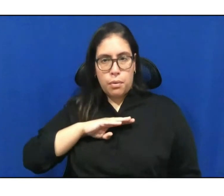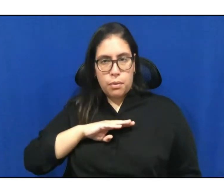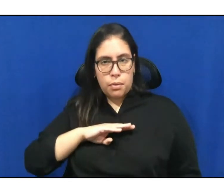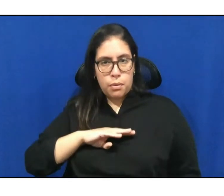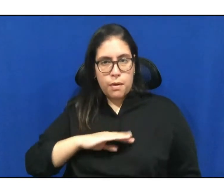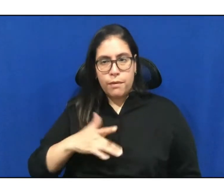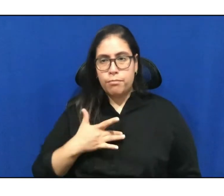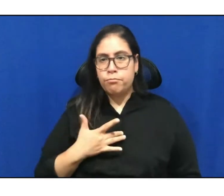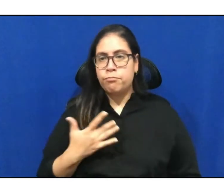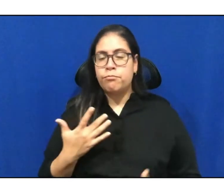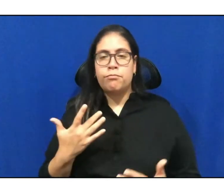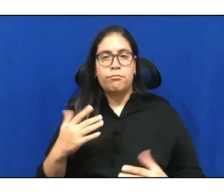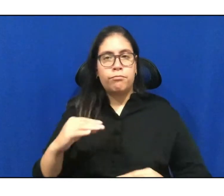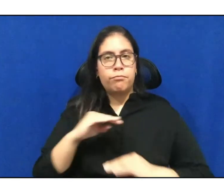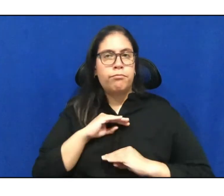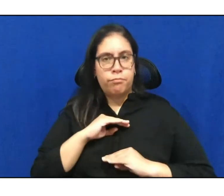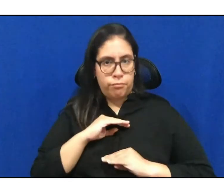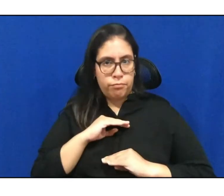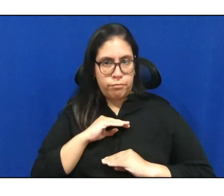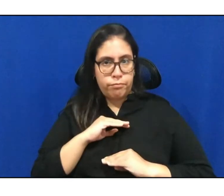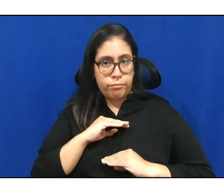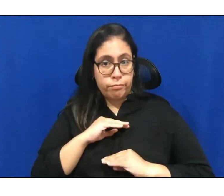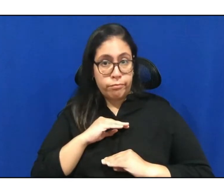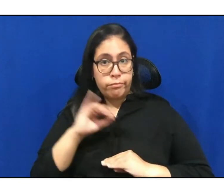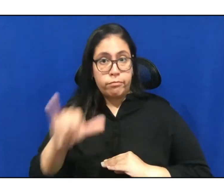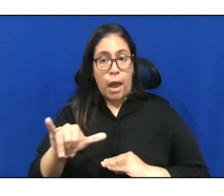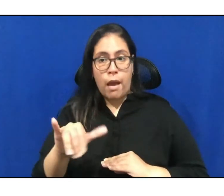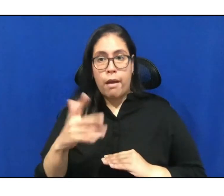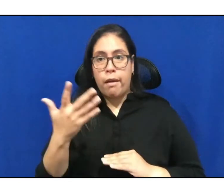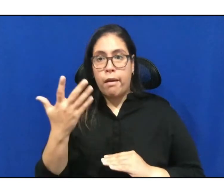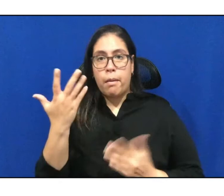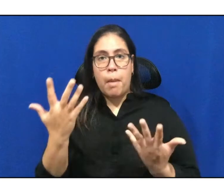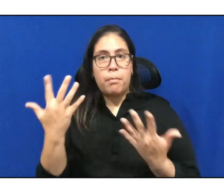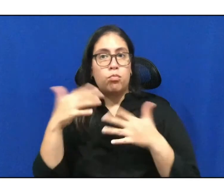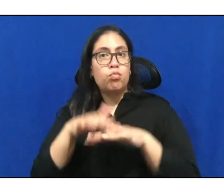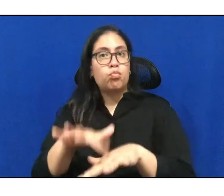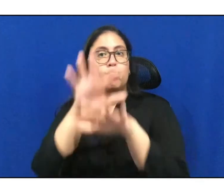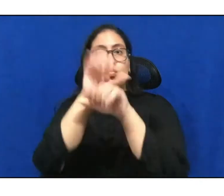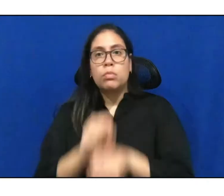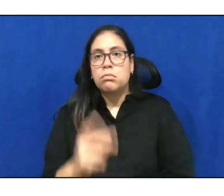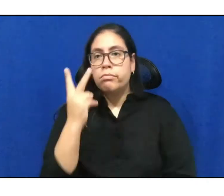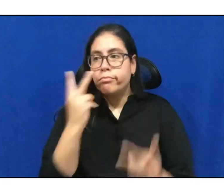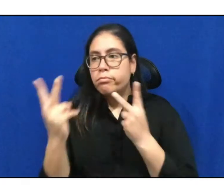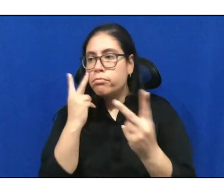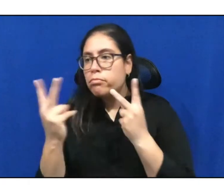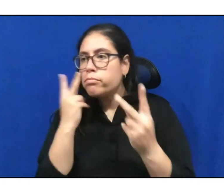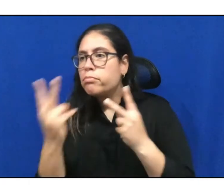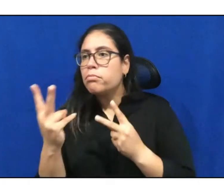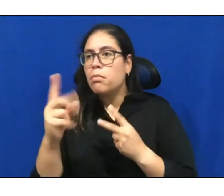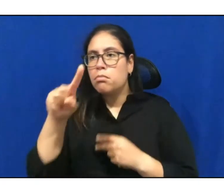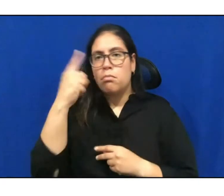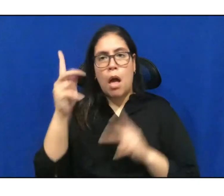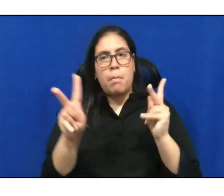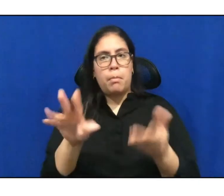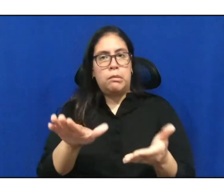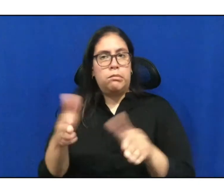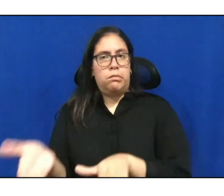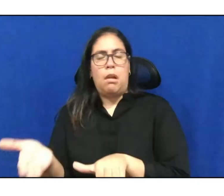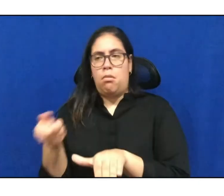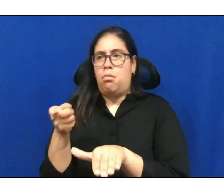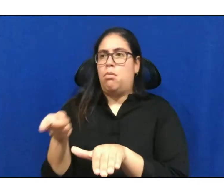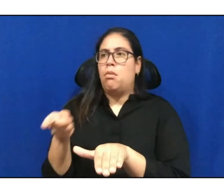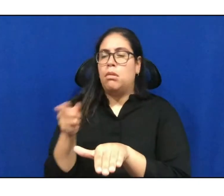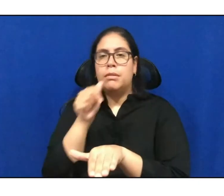which, the mainstream is used to seeing, Black people